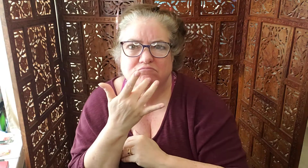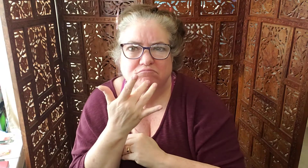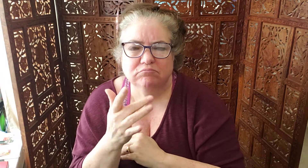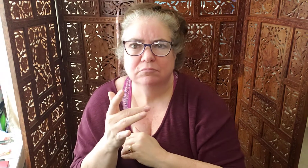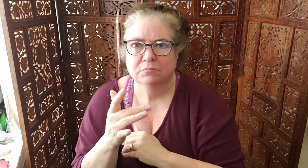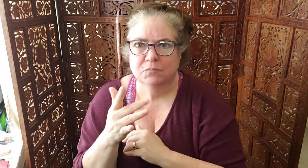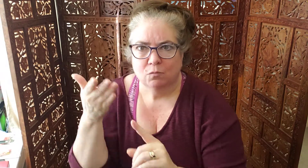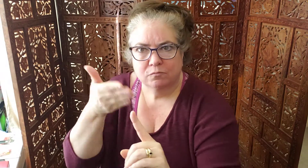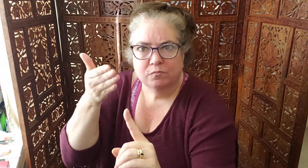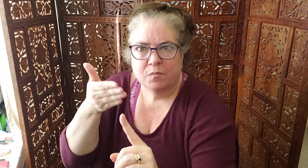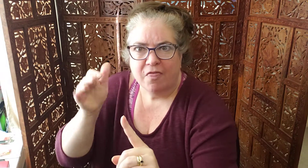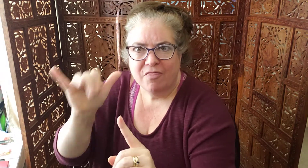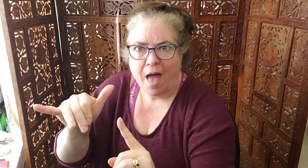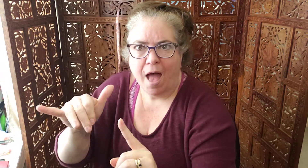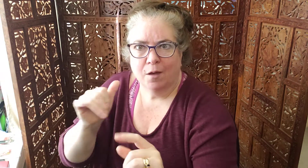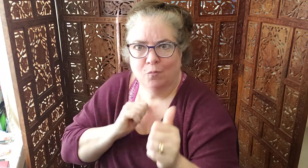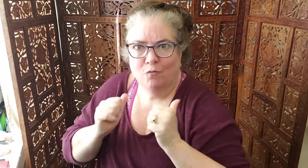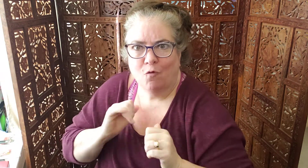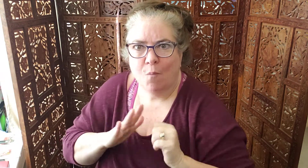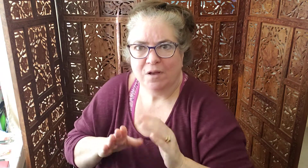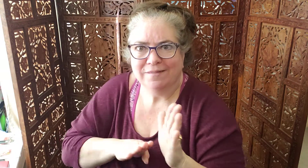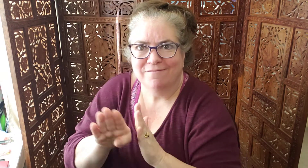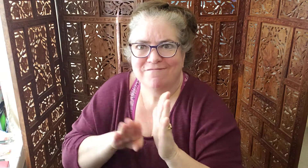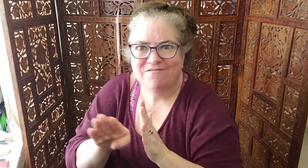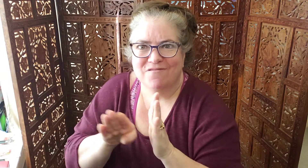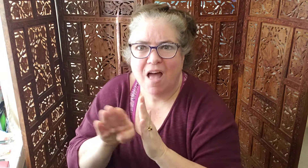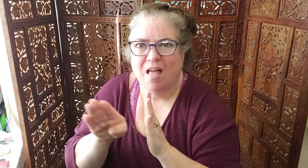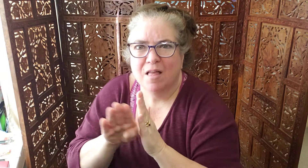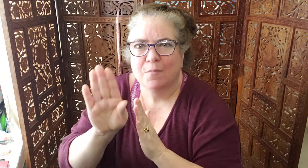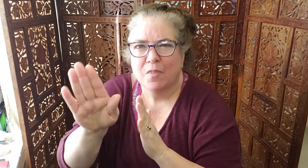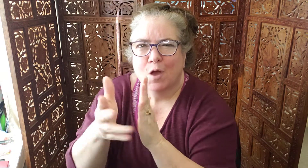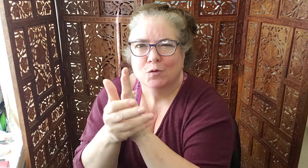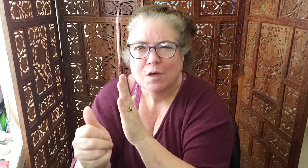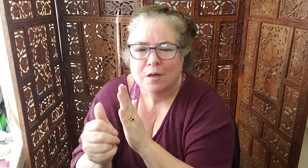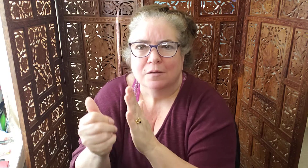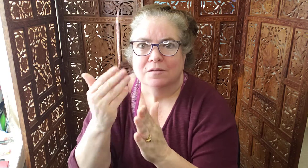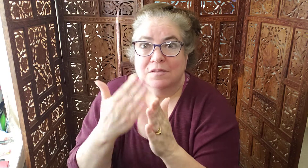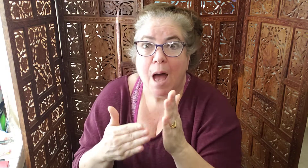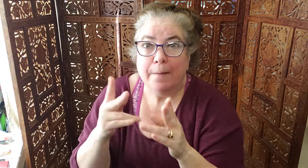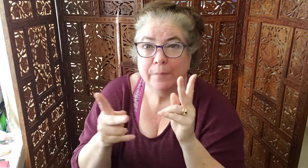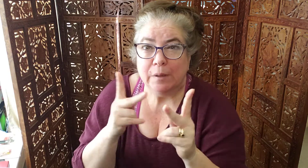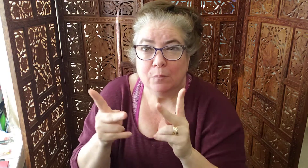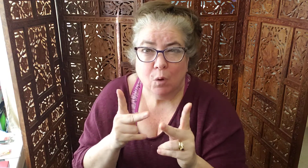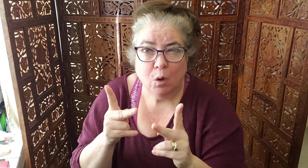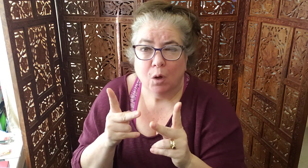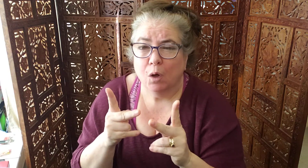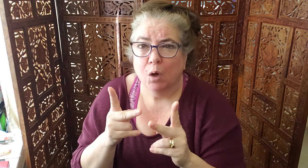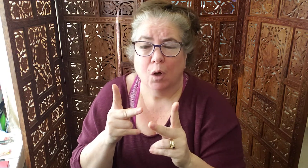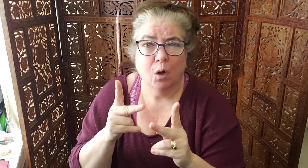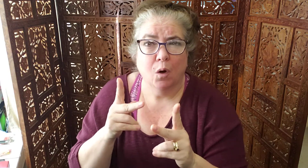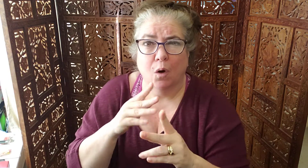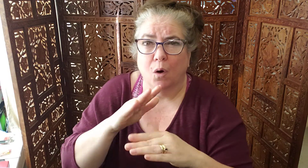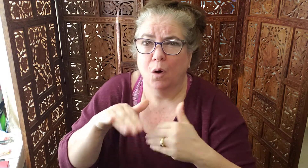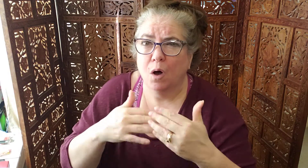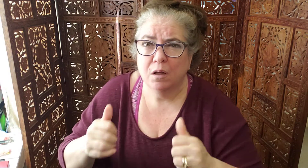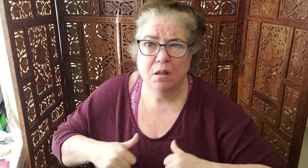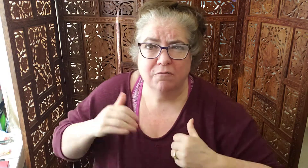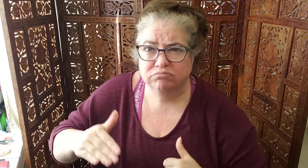performer. Some of these people would spend their whole lives developing 12 minutes of